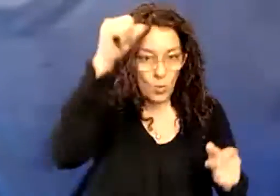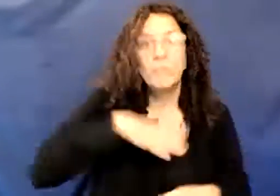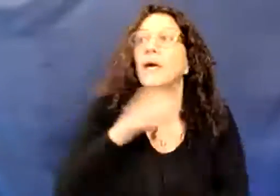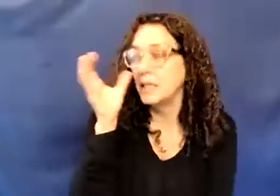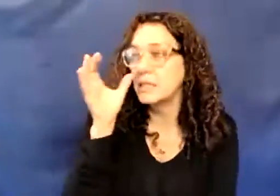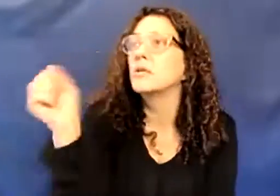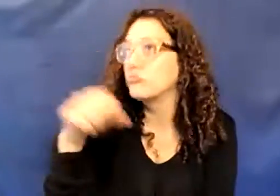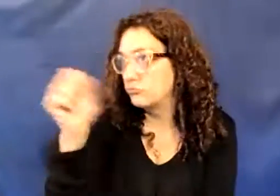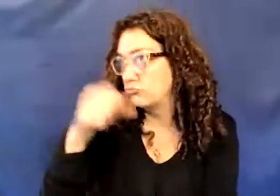And